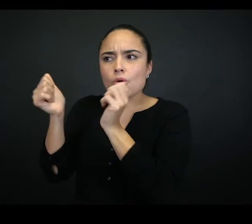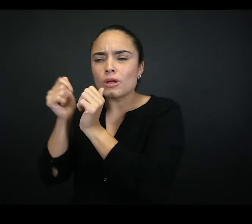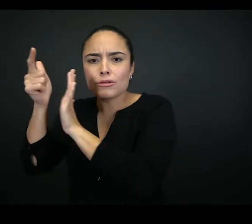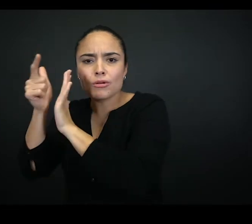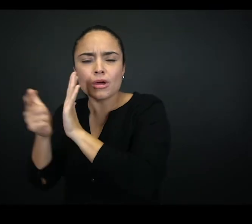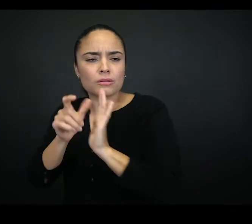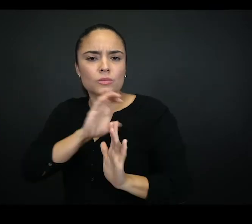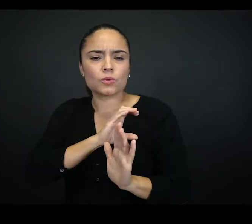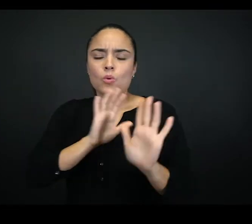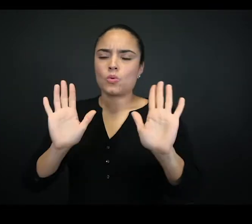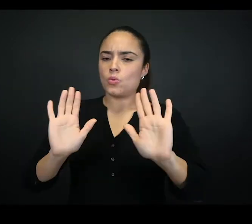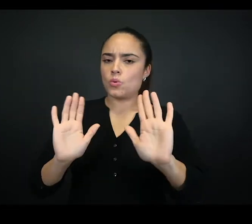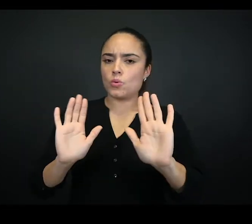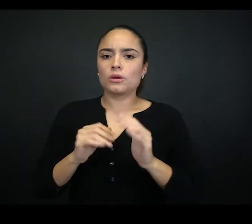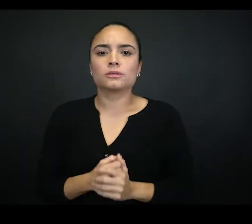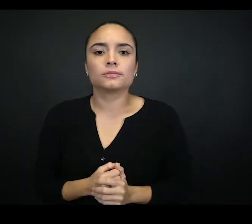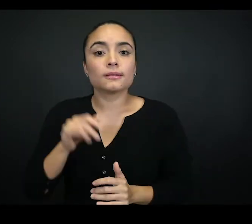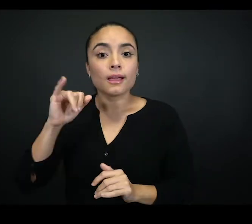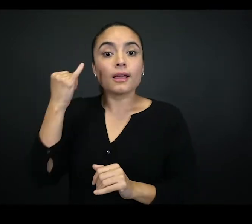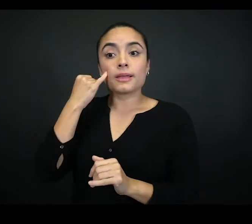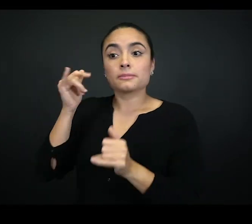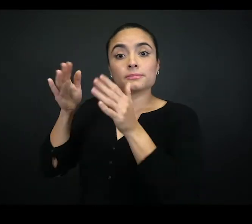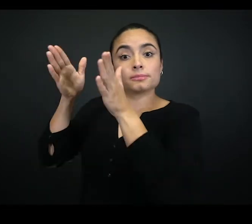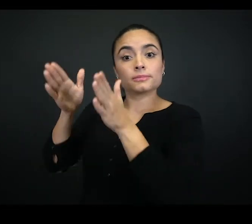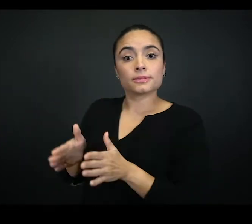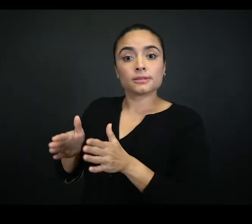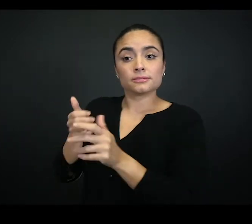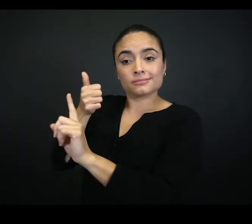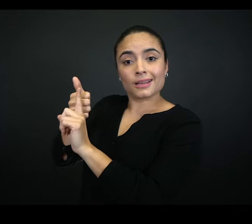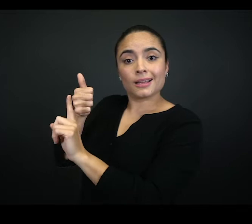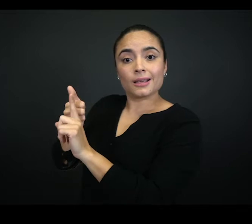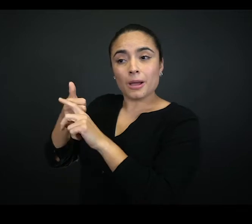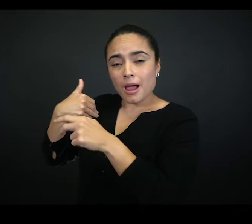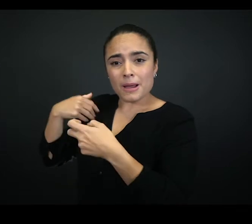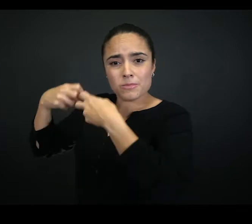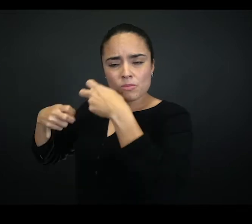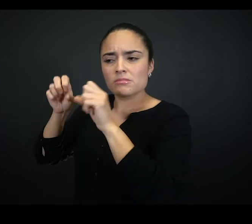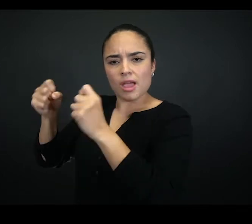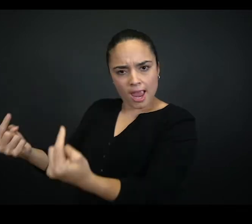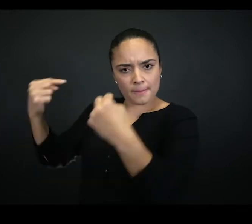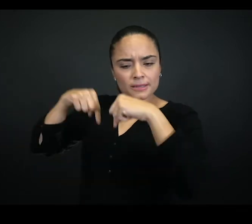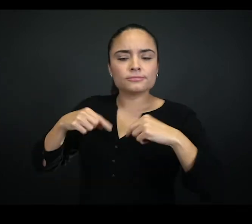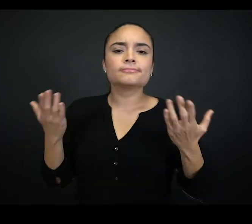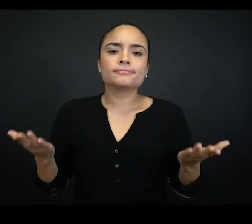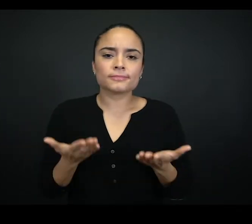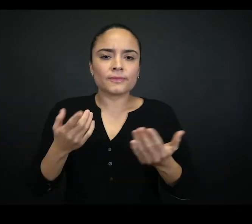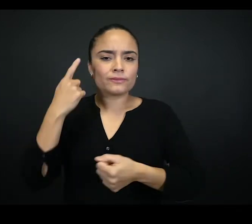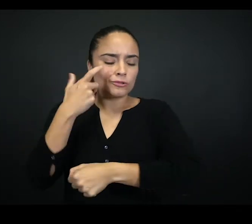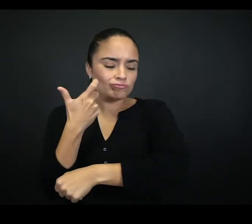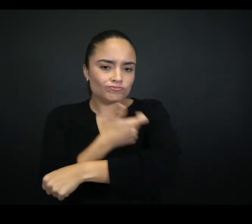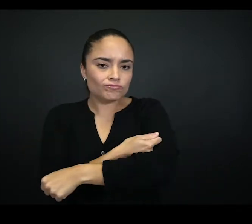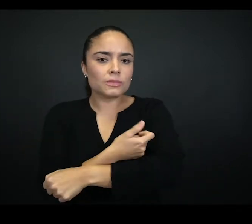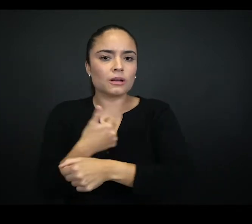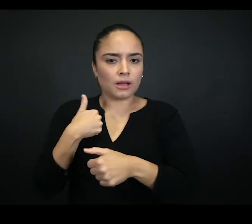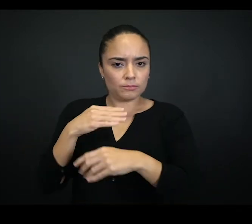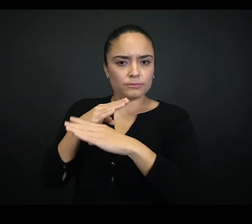drugs at some point during someone's experience here. And so they have that protection. So we want